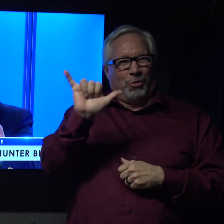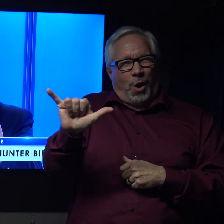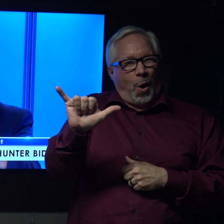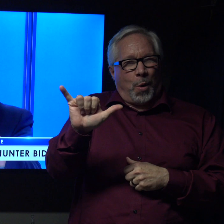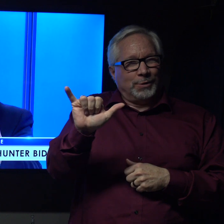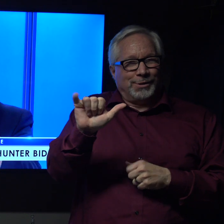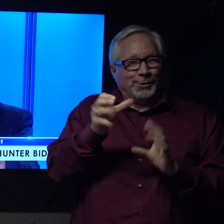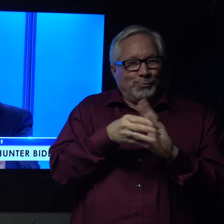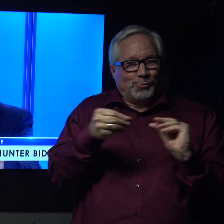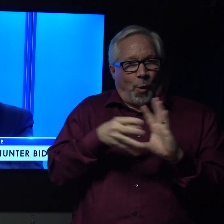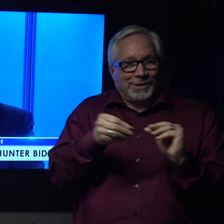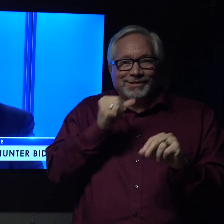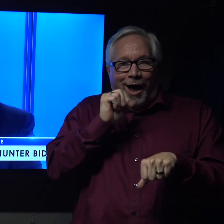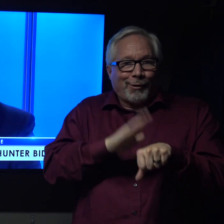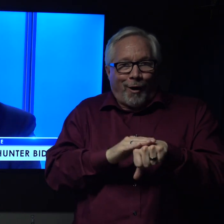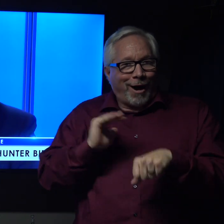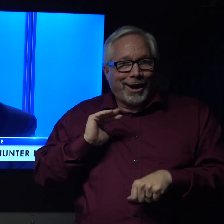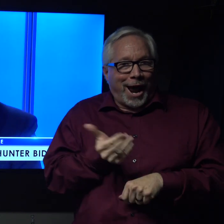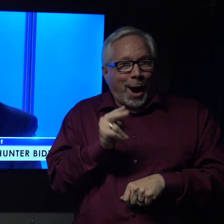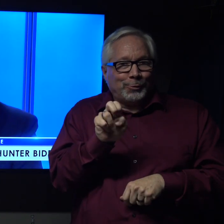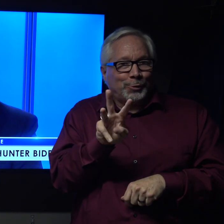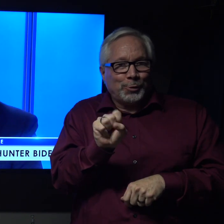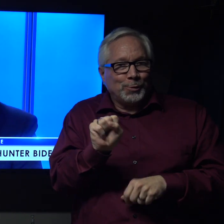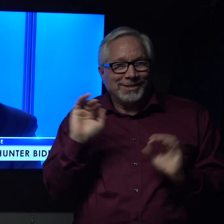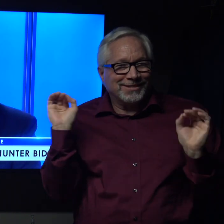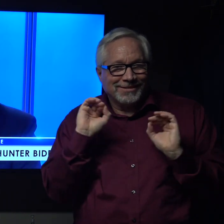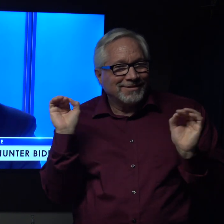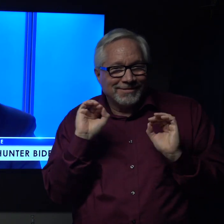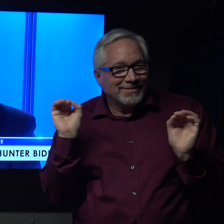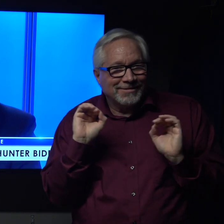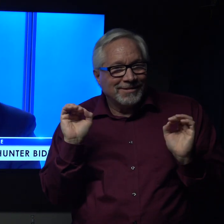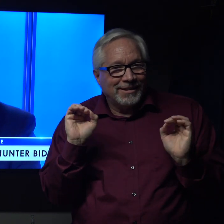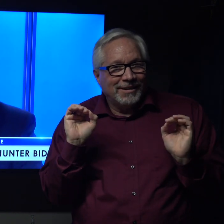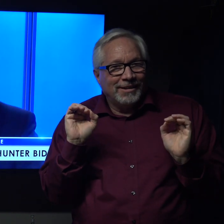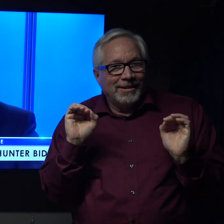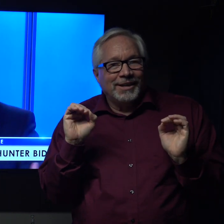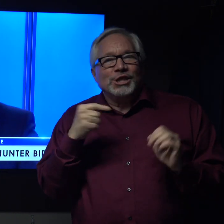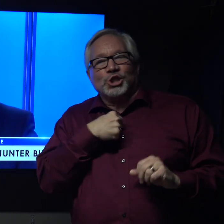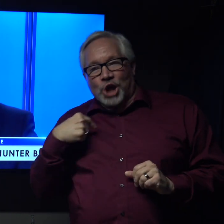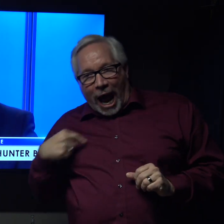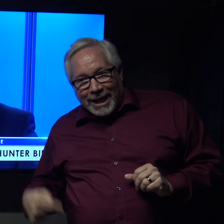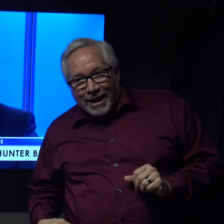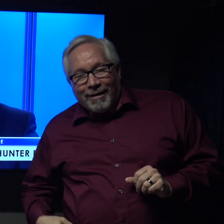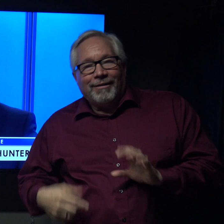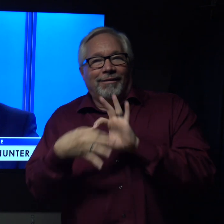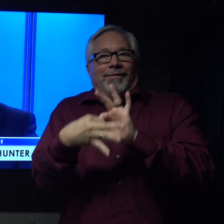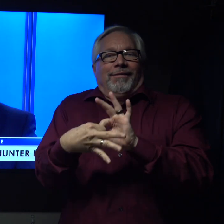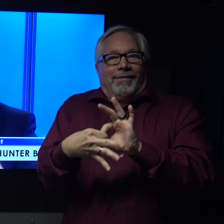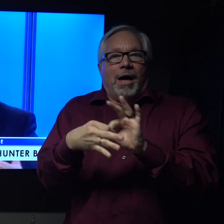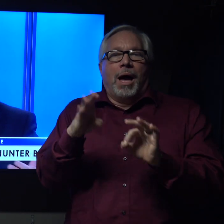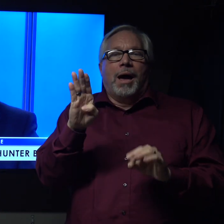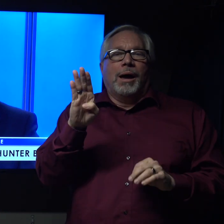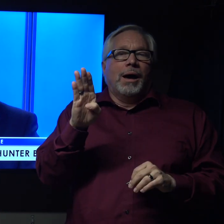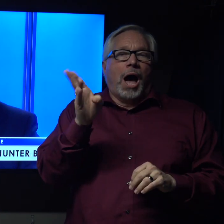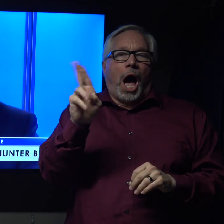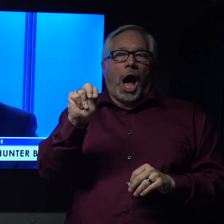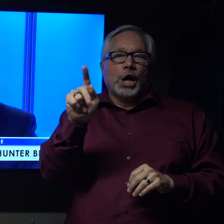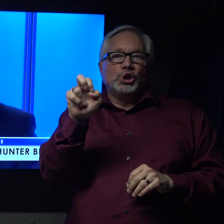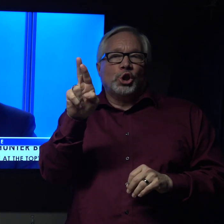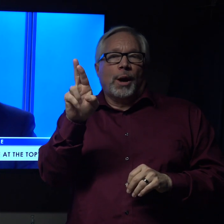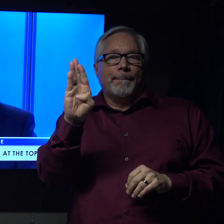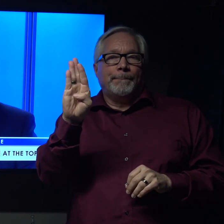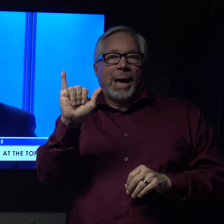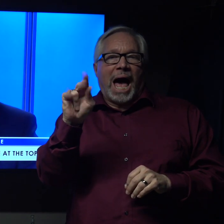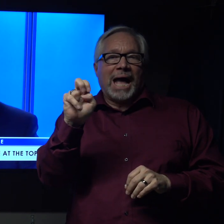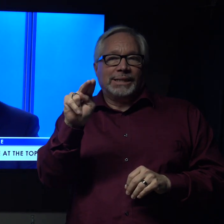media. Essentially, what he's saying, China has a relationship with Hunter Biden. Now, what does that have to do with